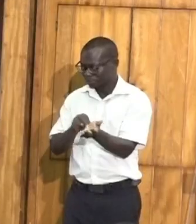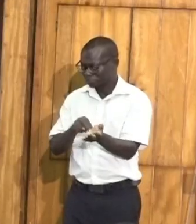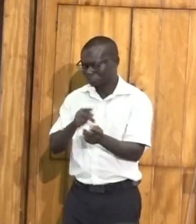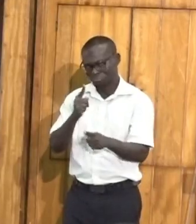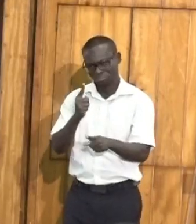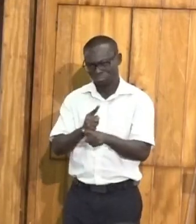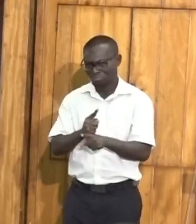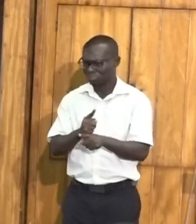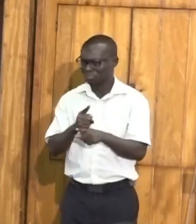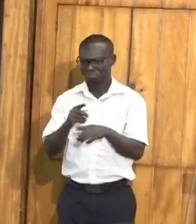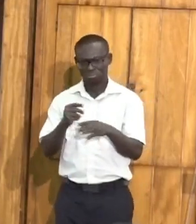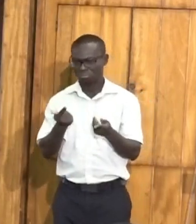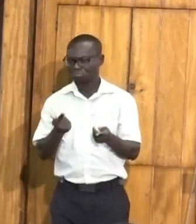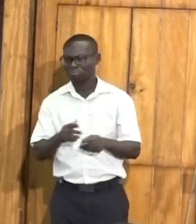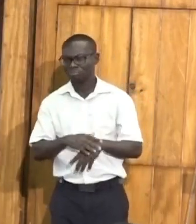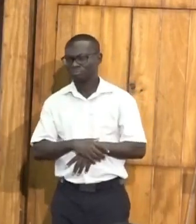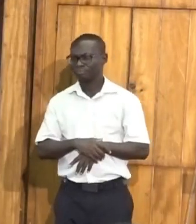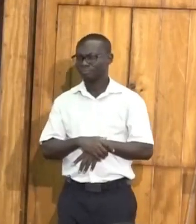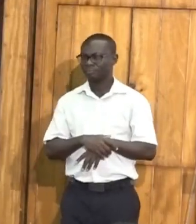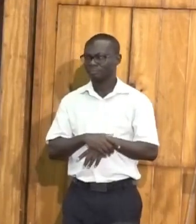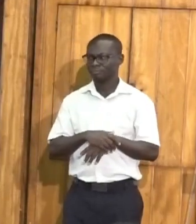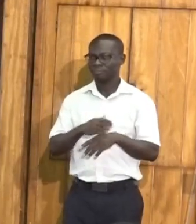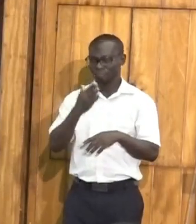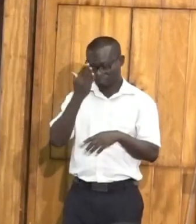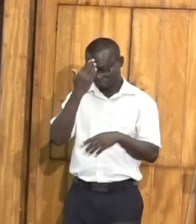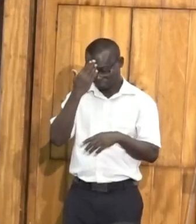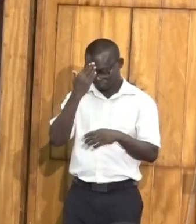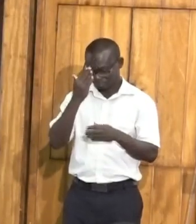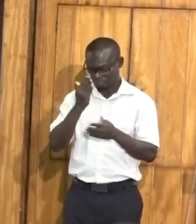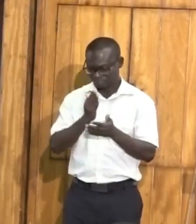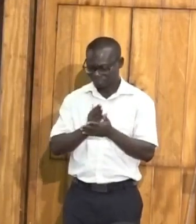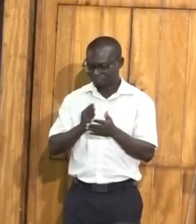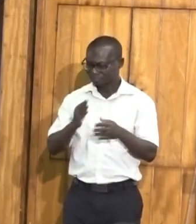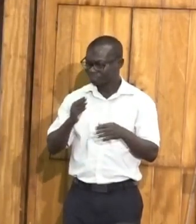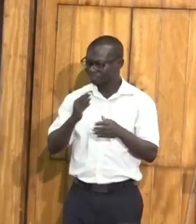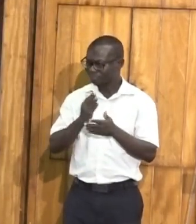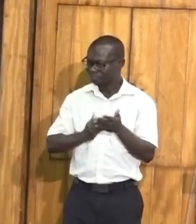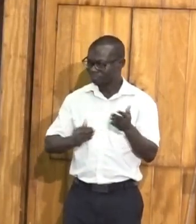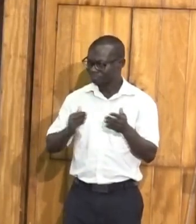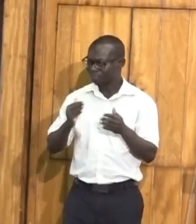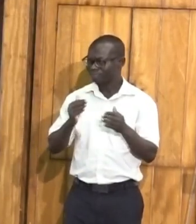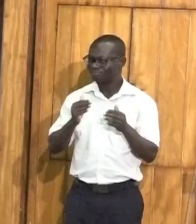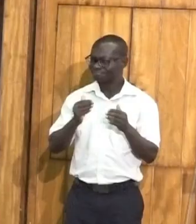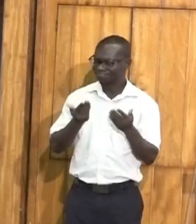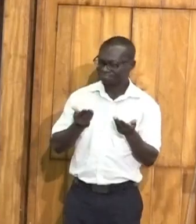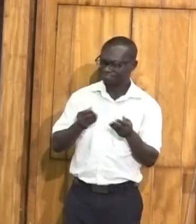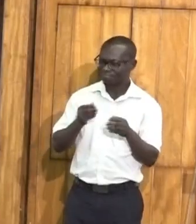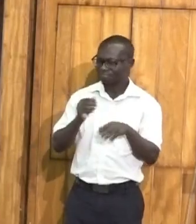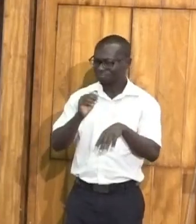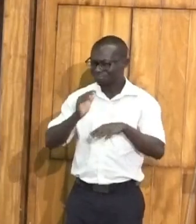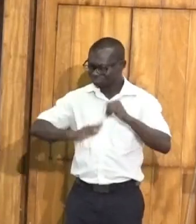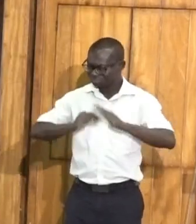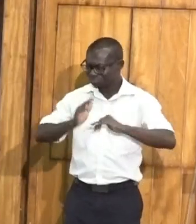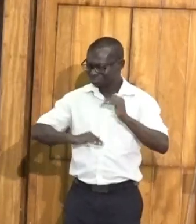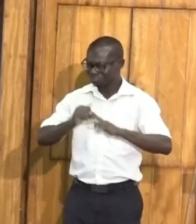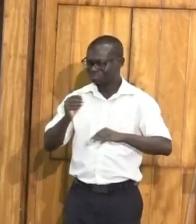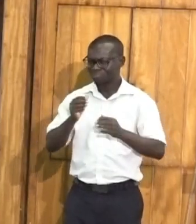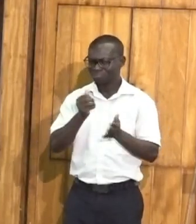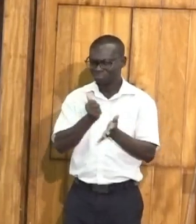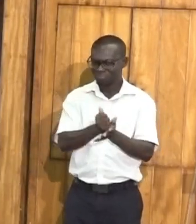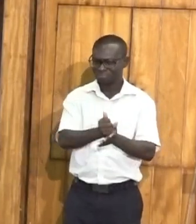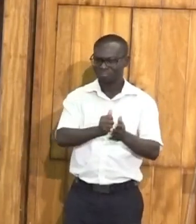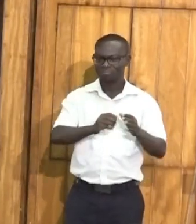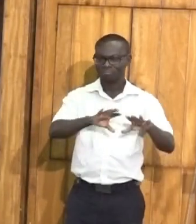go unnoticed. We've seen that capacity building is a critical factor for community health workers. In the